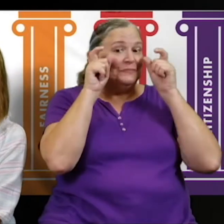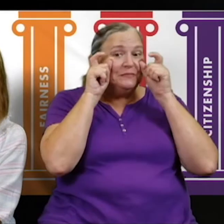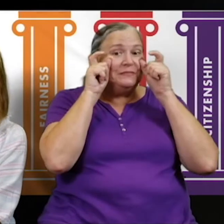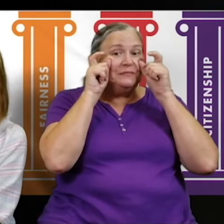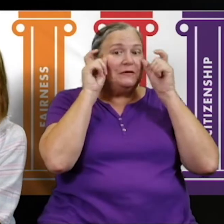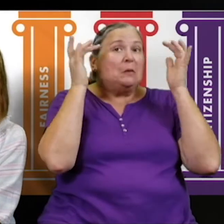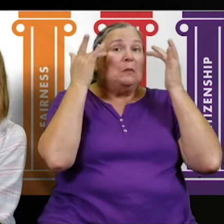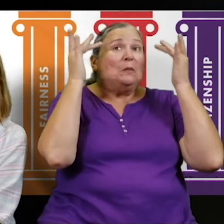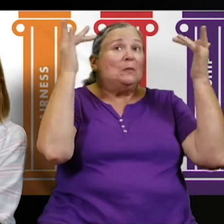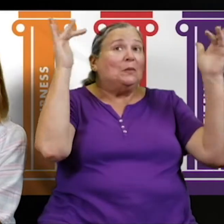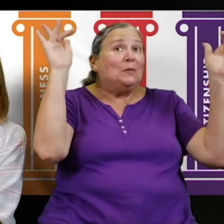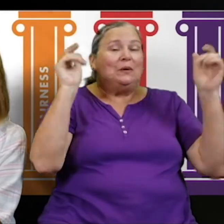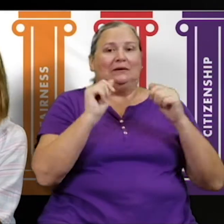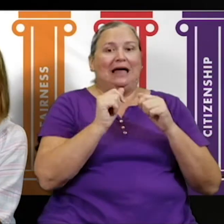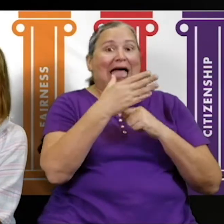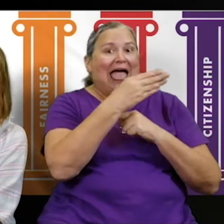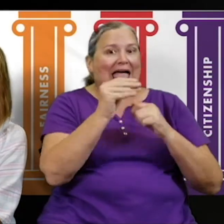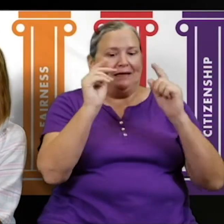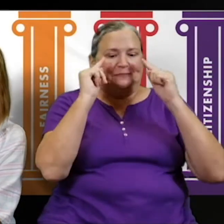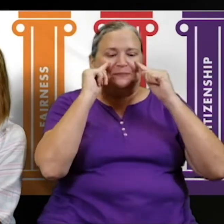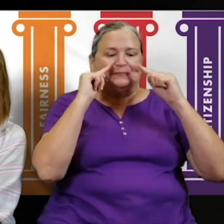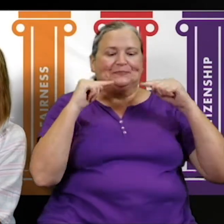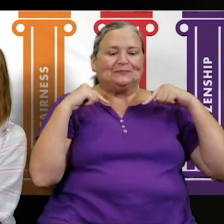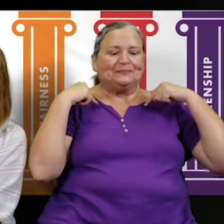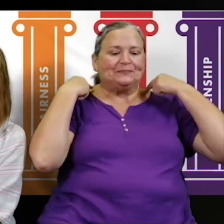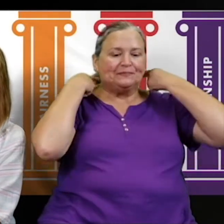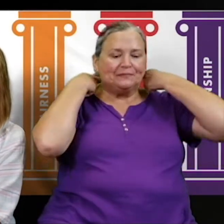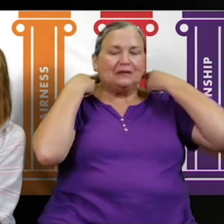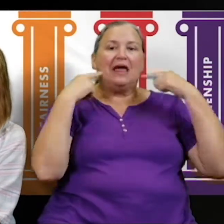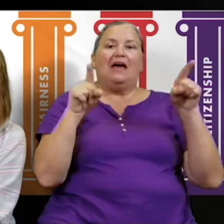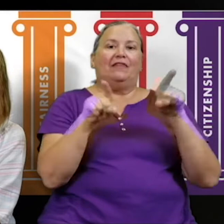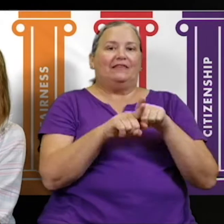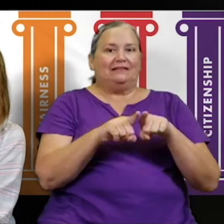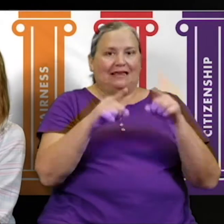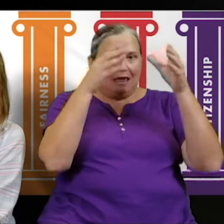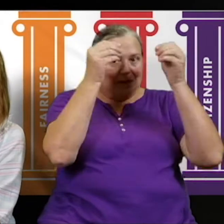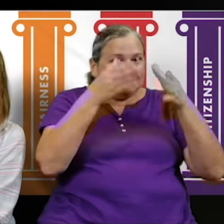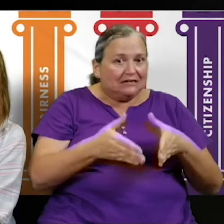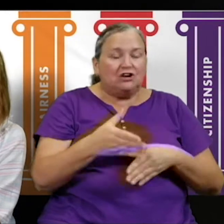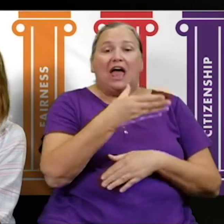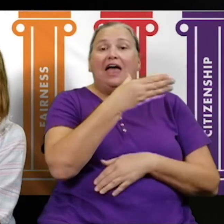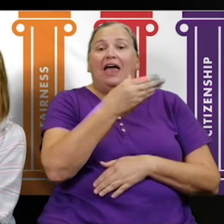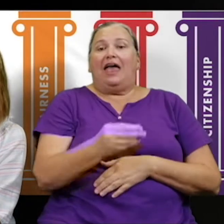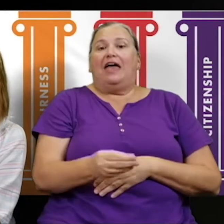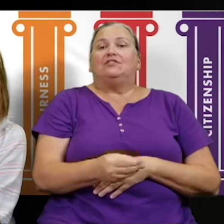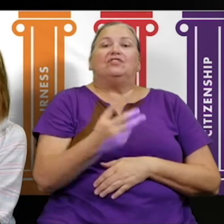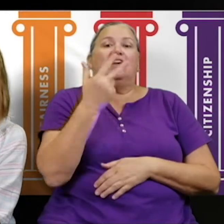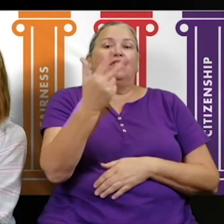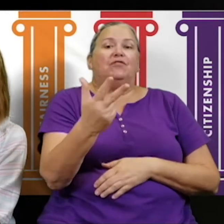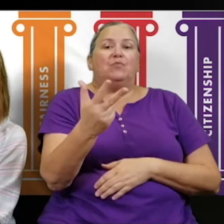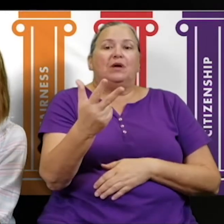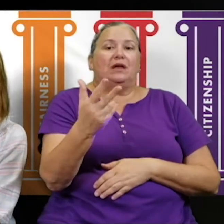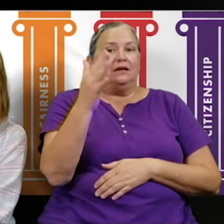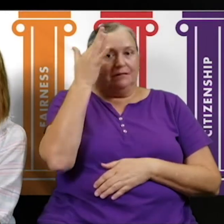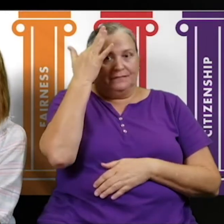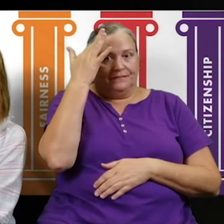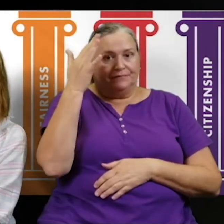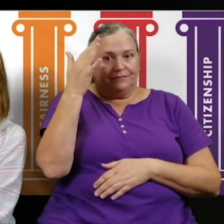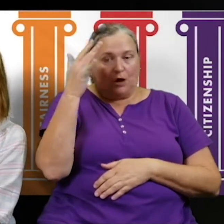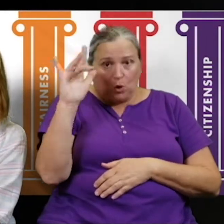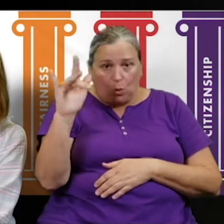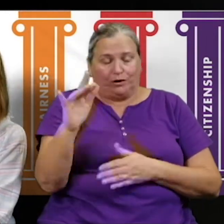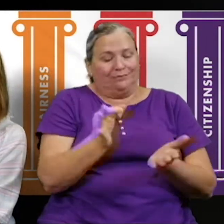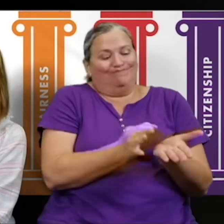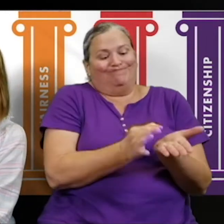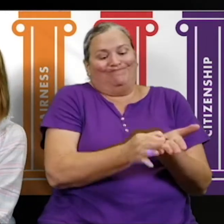glittery diamonds and a chain like Mr. Slinger's. And she had three shiny quarters. And best